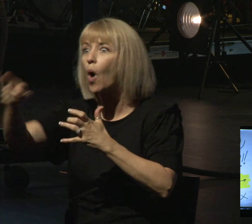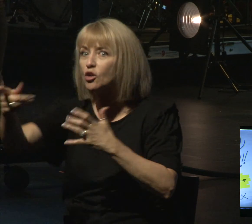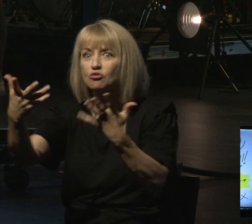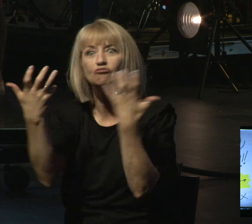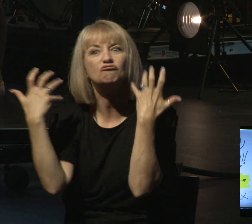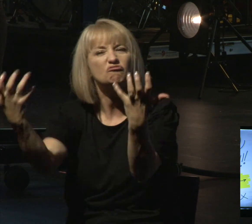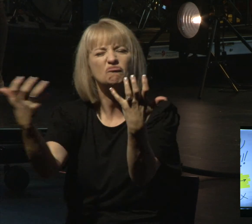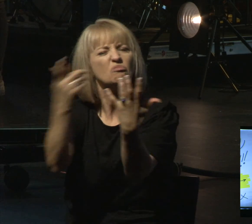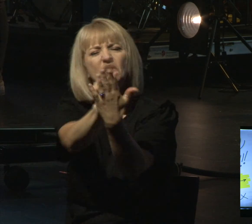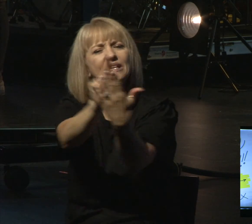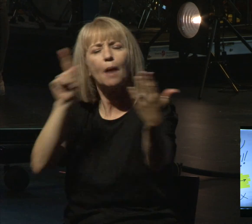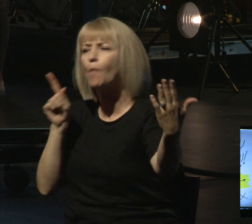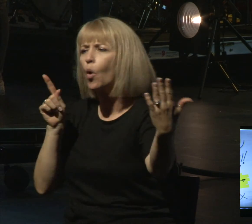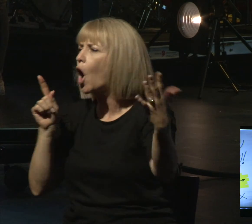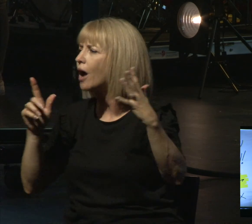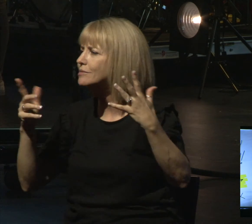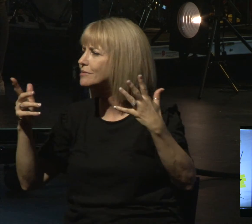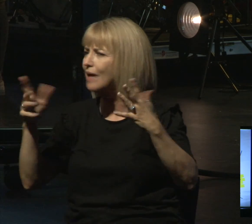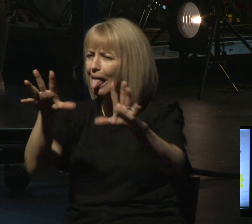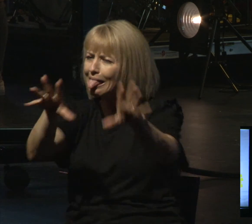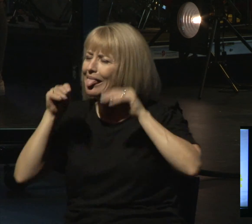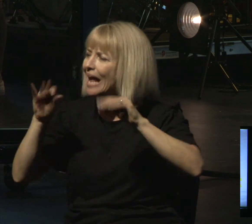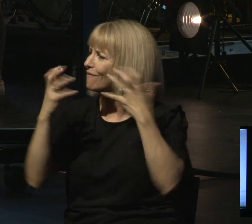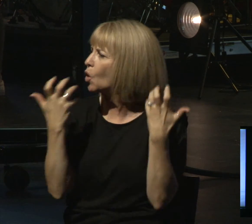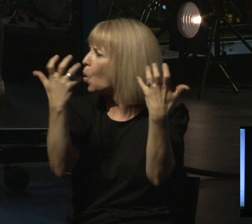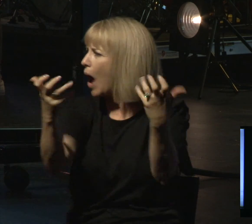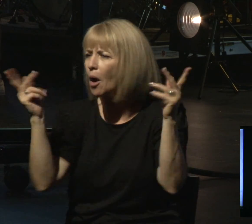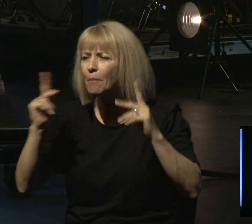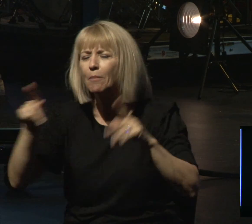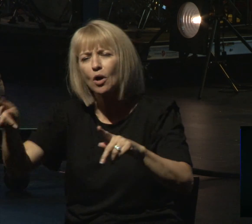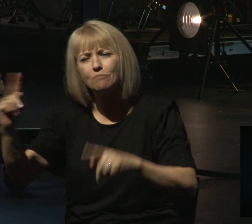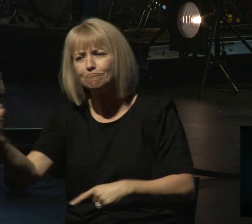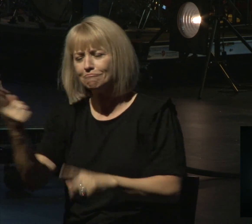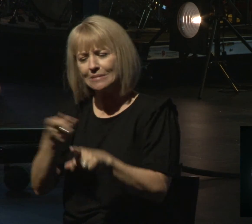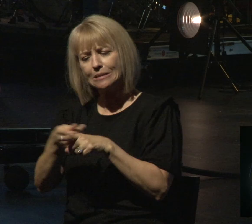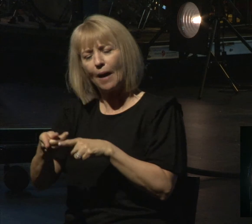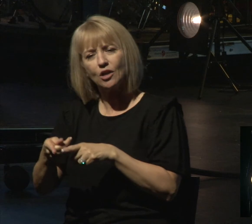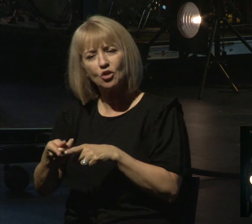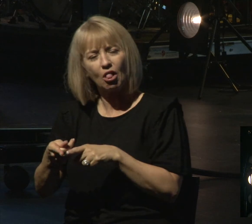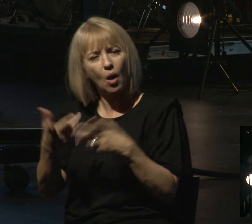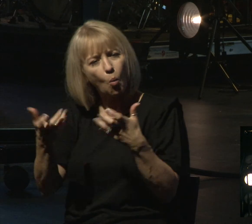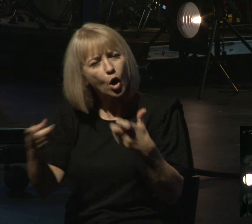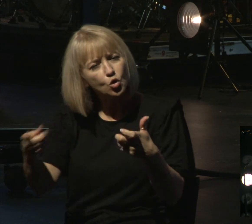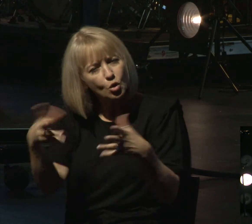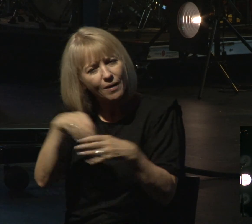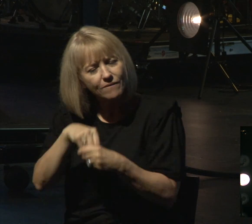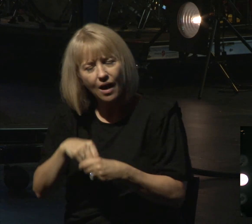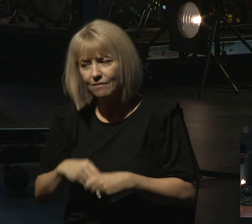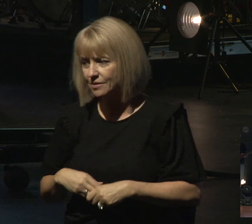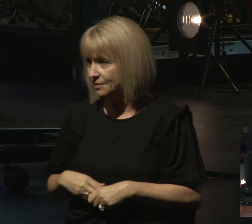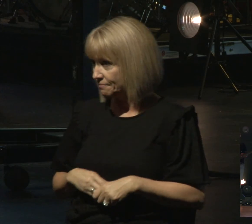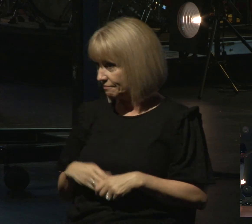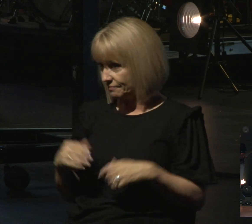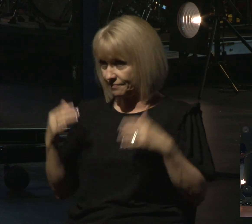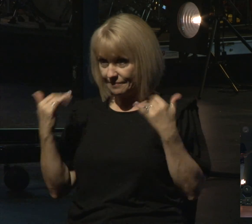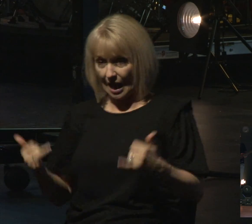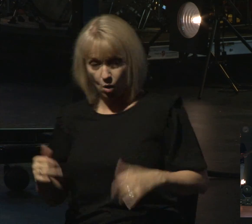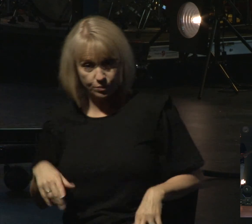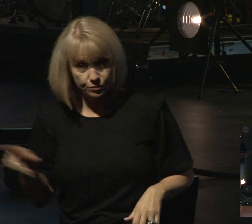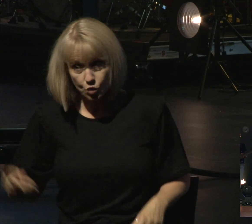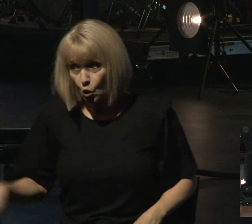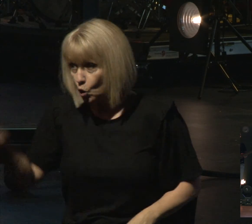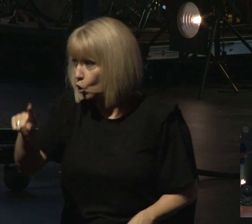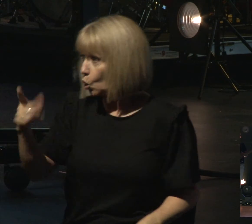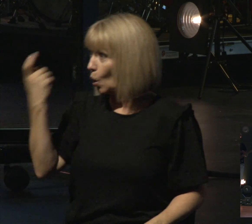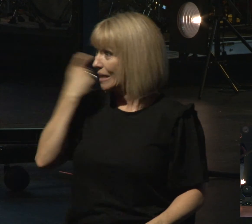know who you are. And so here's what we're going to do. We've got a commitment card that I've given every single one of you as you walked in. If you don't have one, there's some more